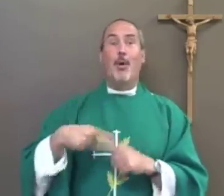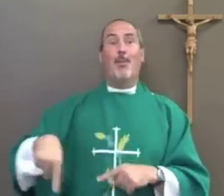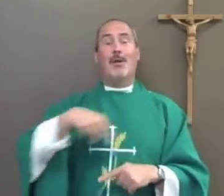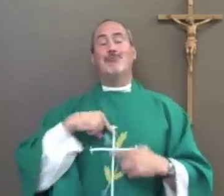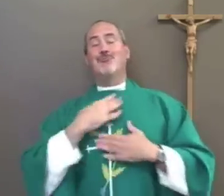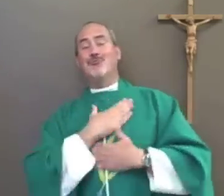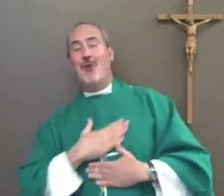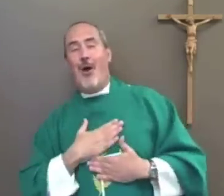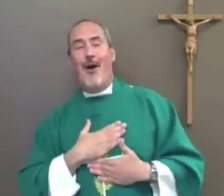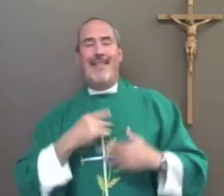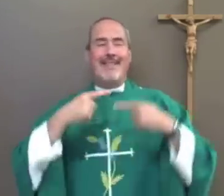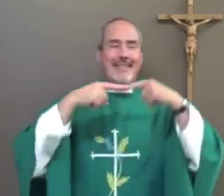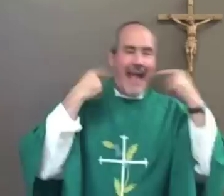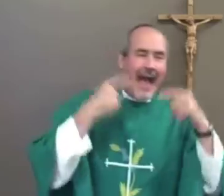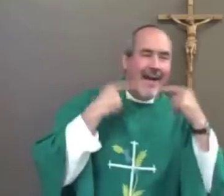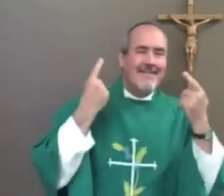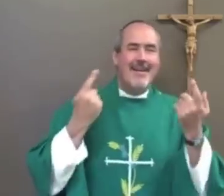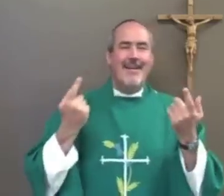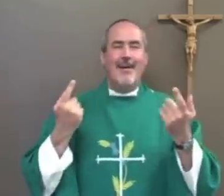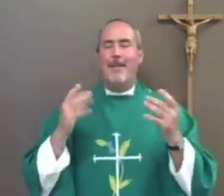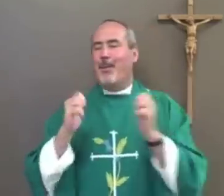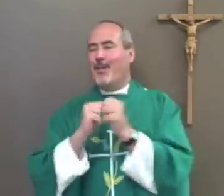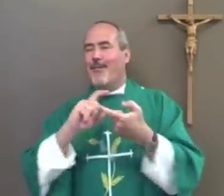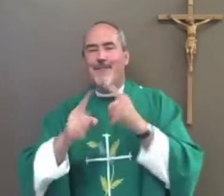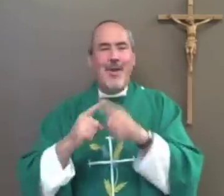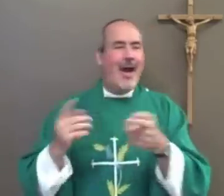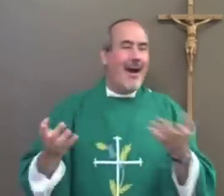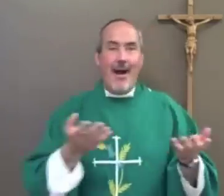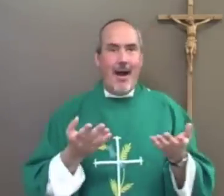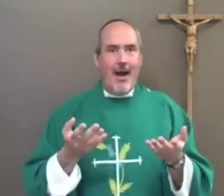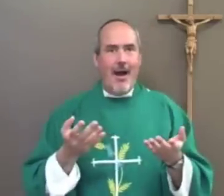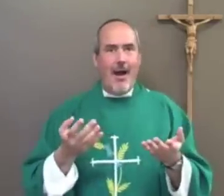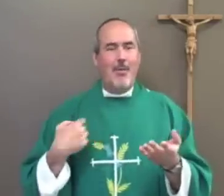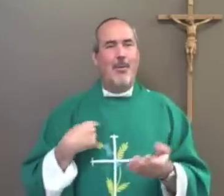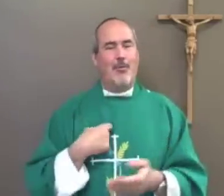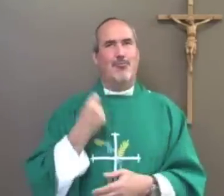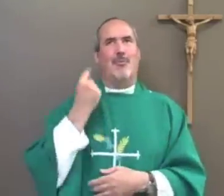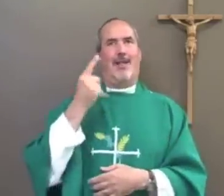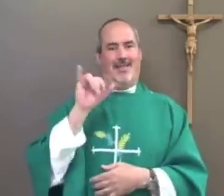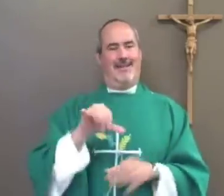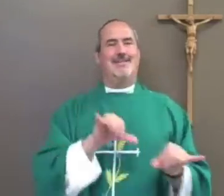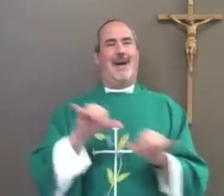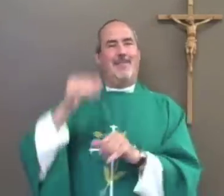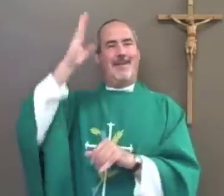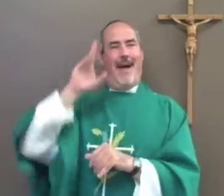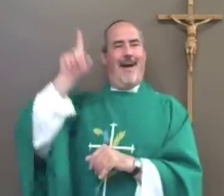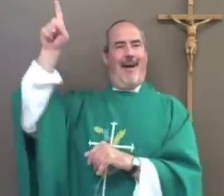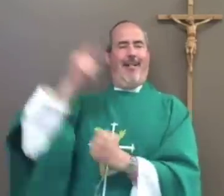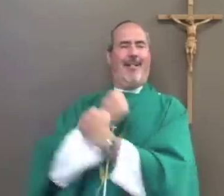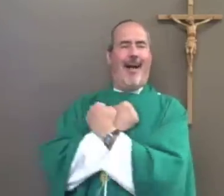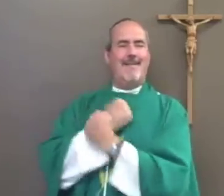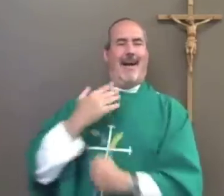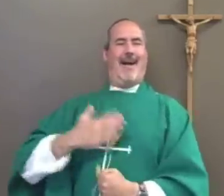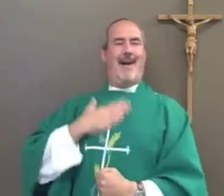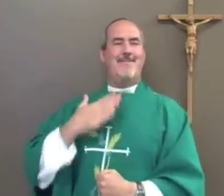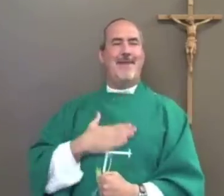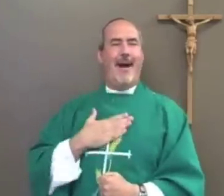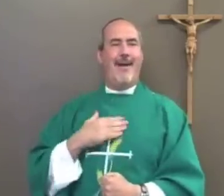is rest. We need to enjoy each other, laugh, and have a good time. And in doing so,